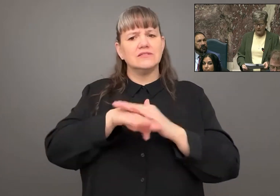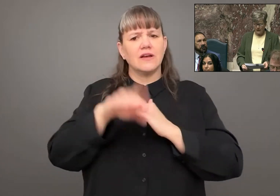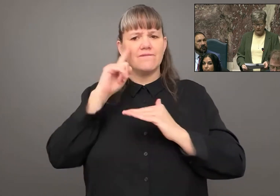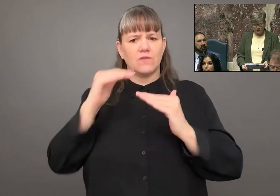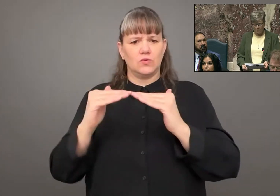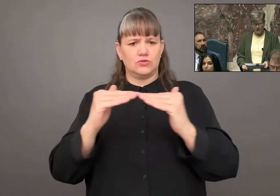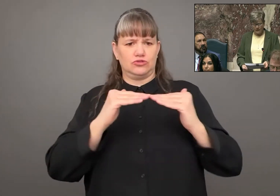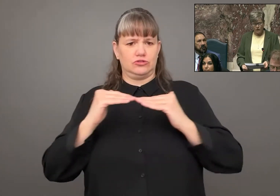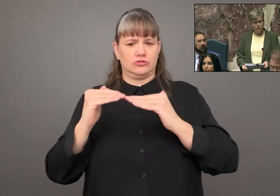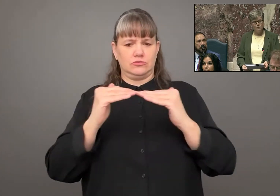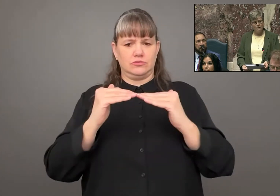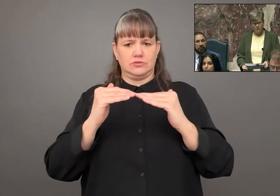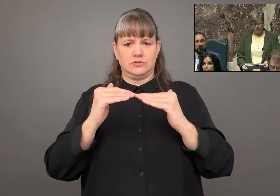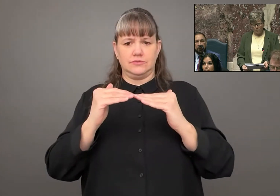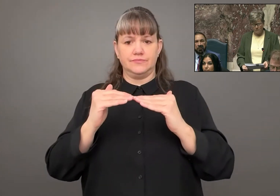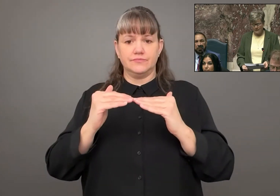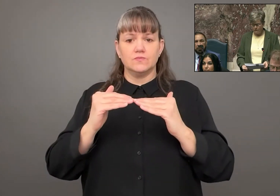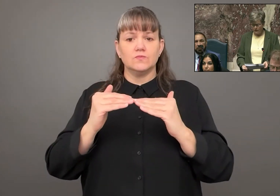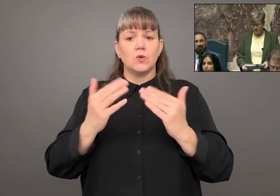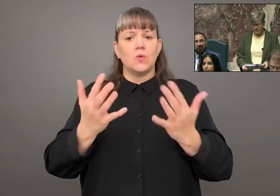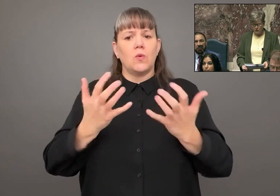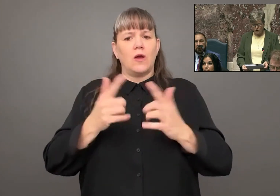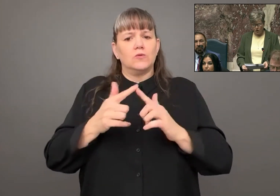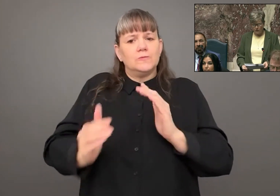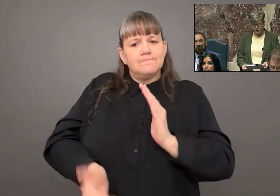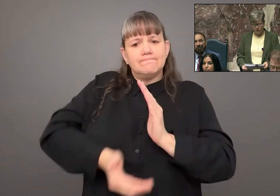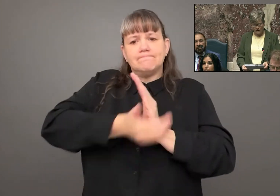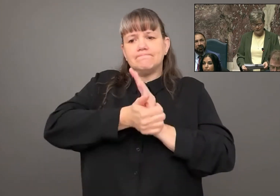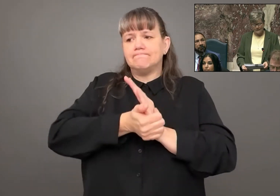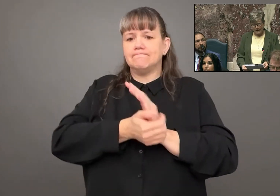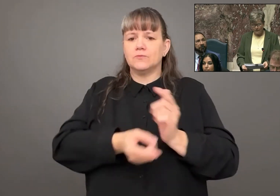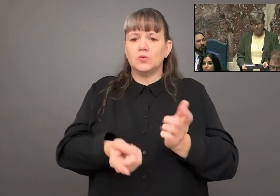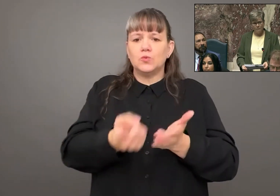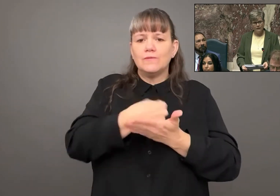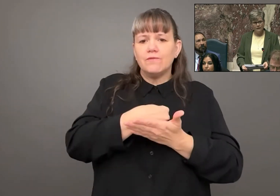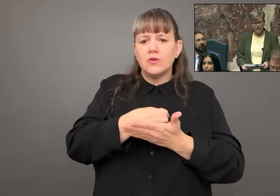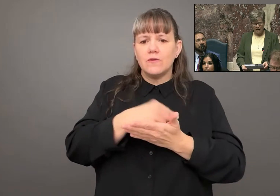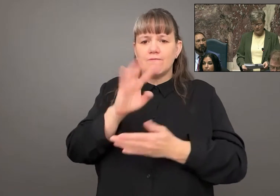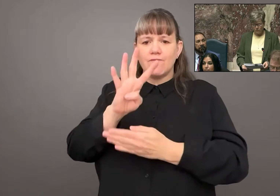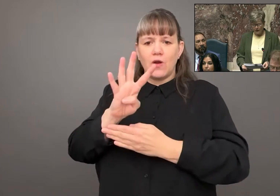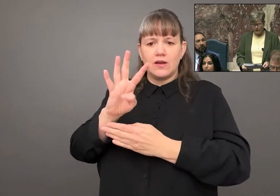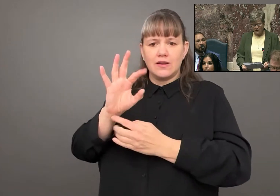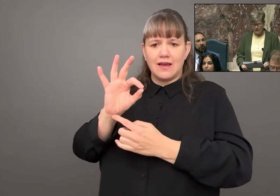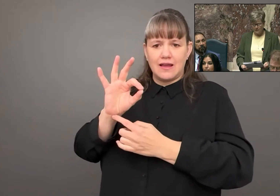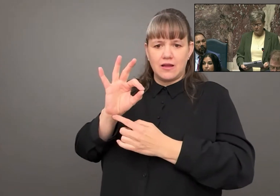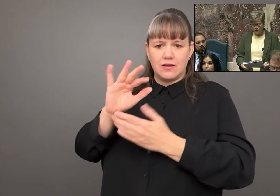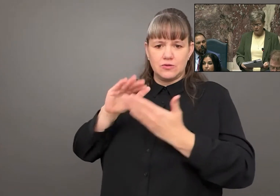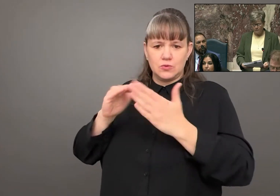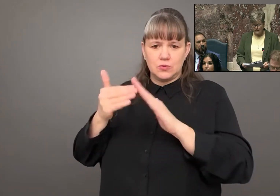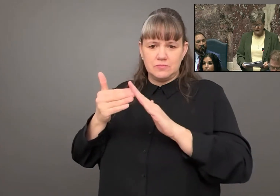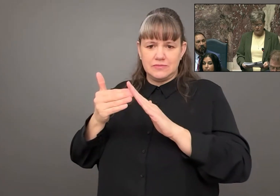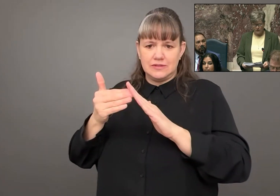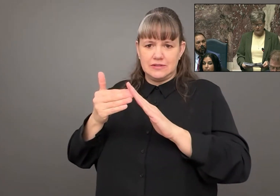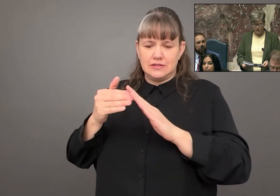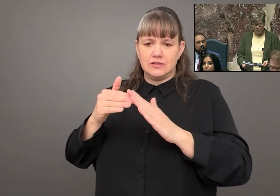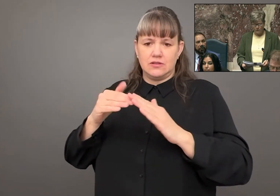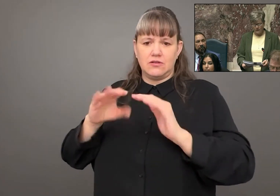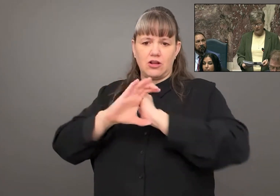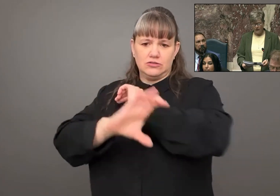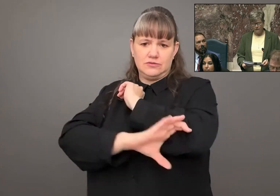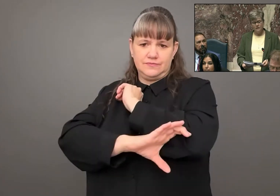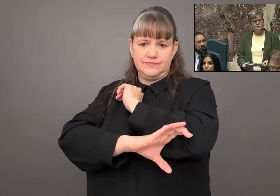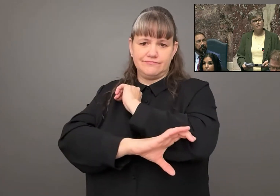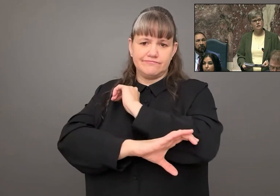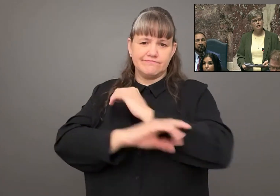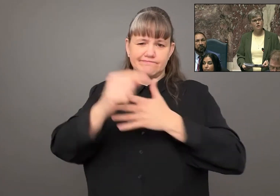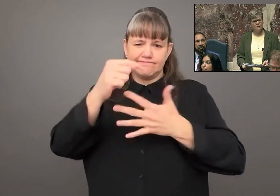oversight, clarity, humane reforms, and fairness to dogs, guardians, and the public, and to recognize that a dog's best interests are worthy